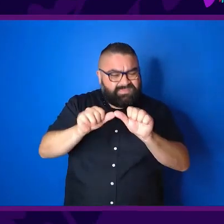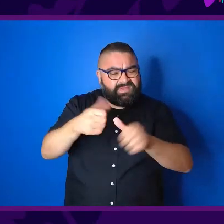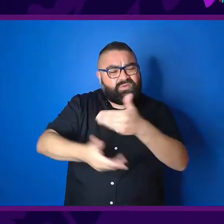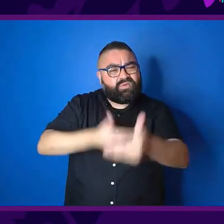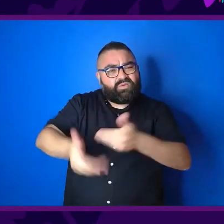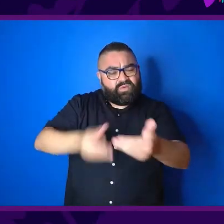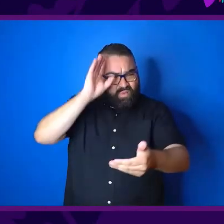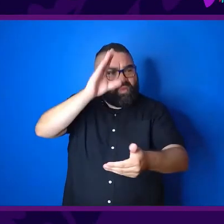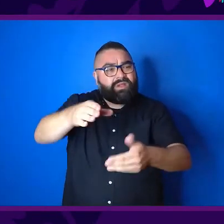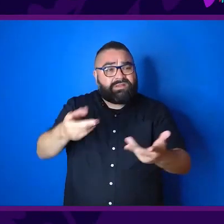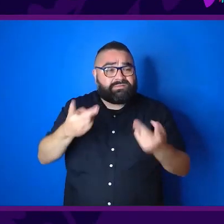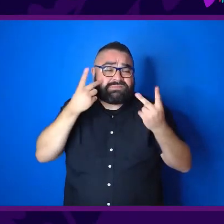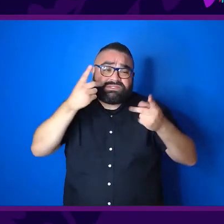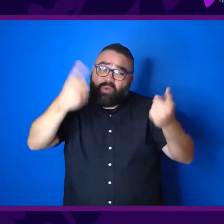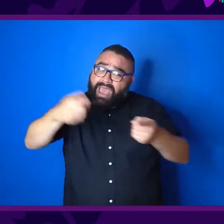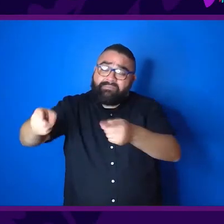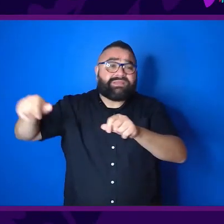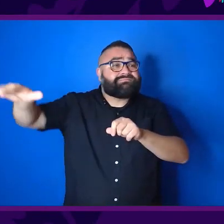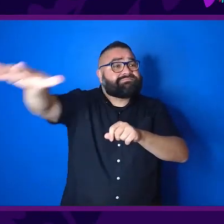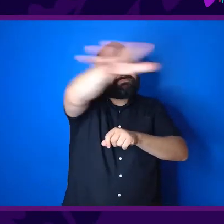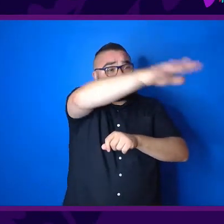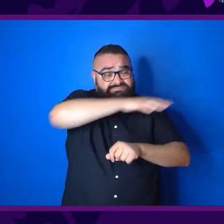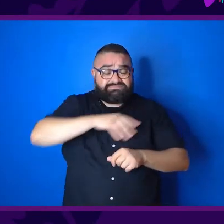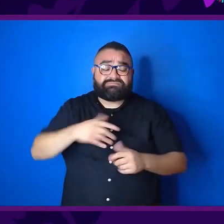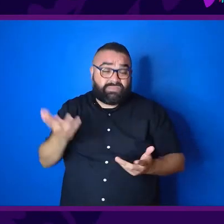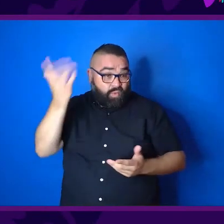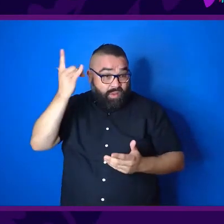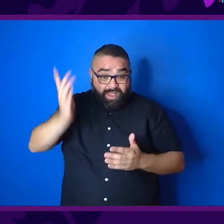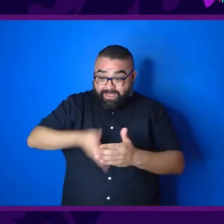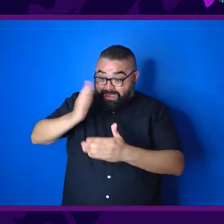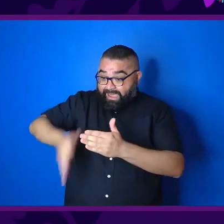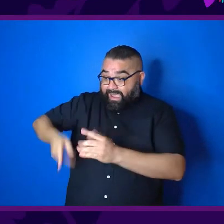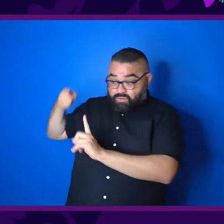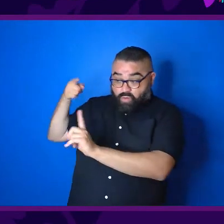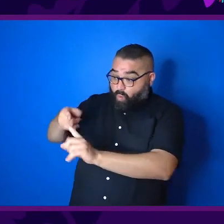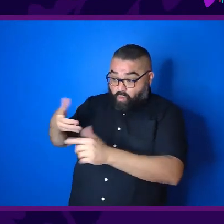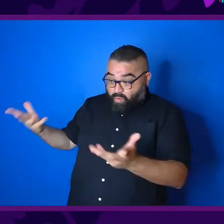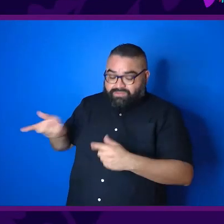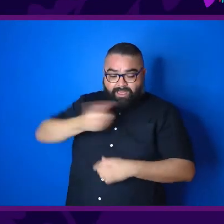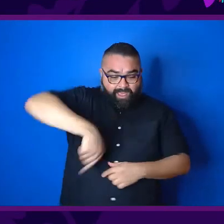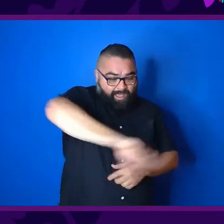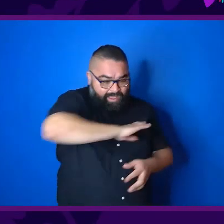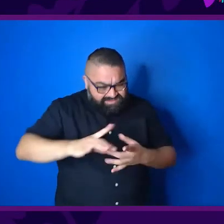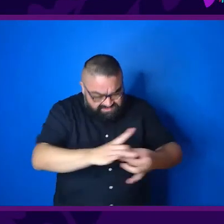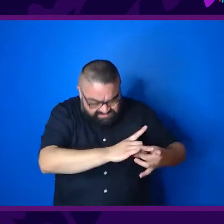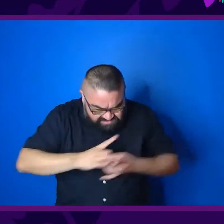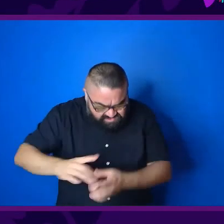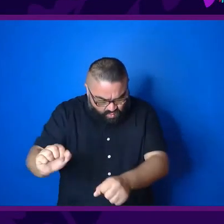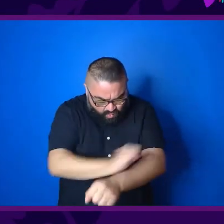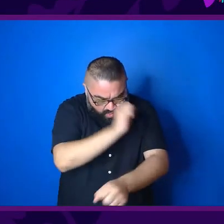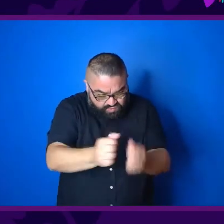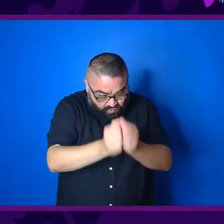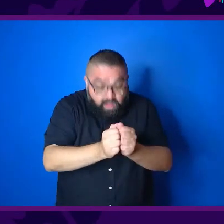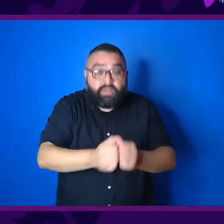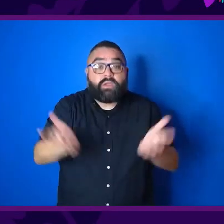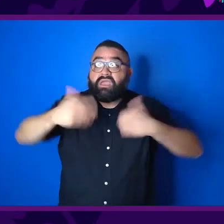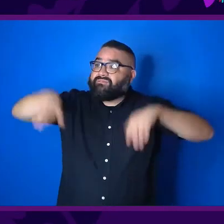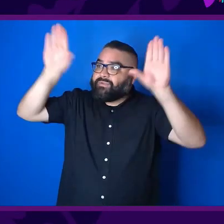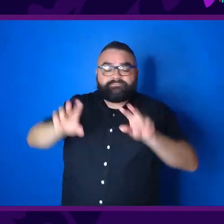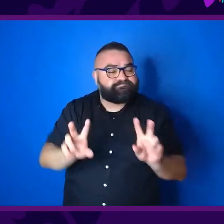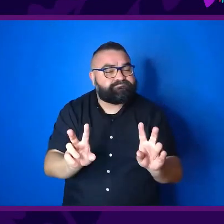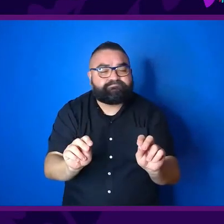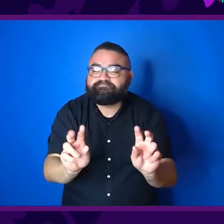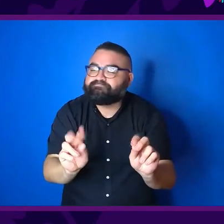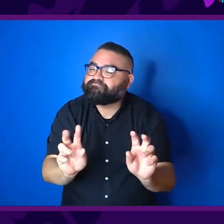out there, because ultimately at the end, it's up to us to work together and not to give up. Yeah, keep looking